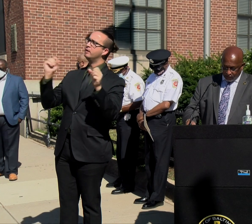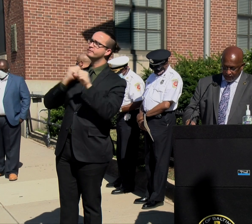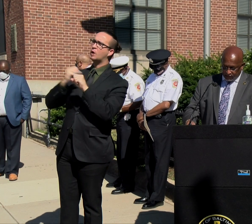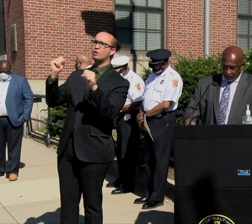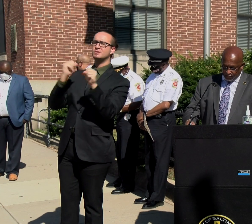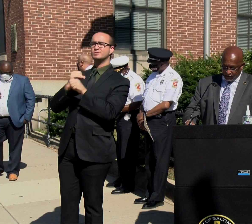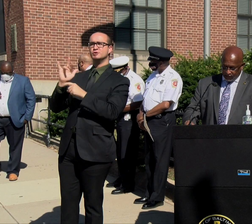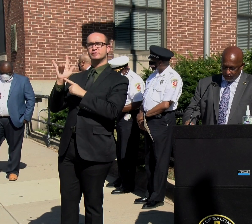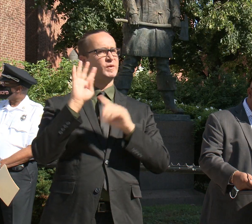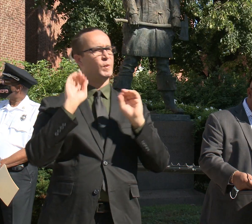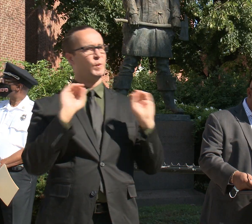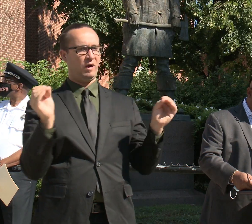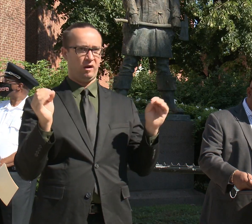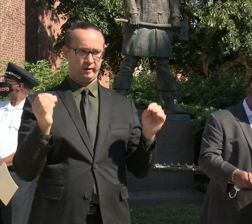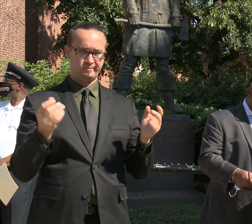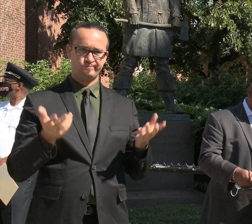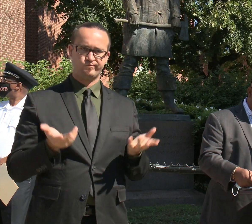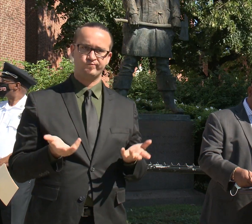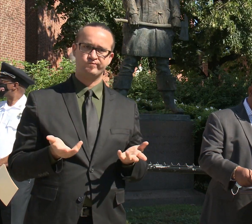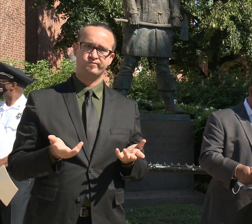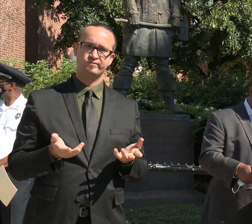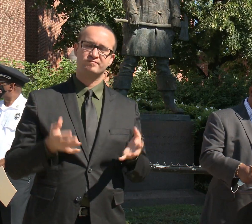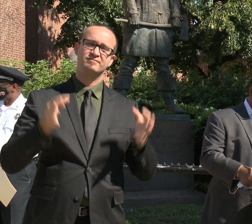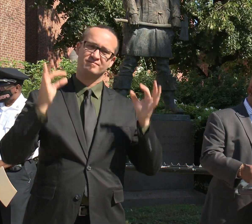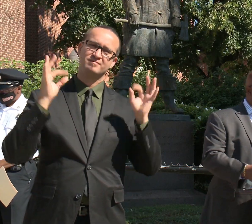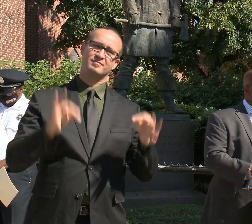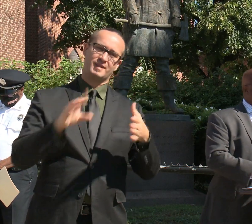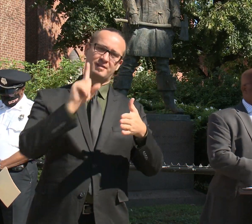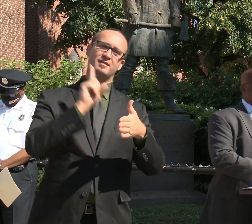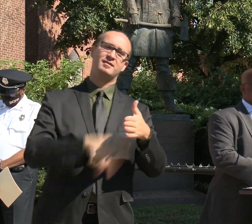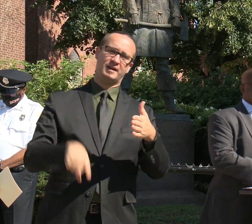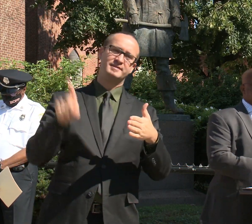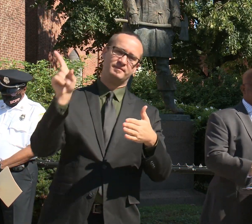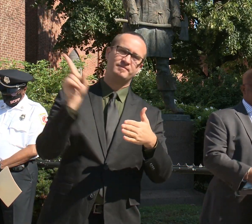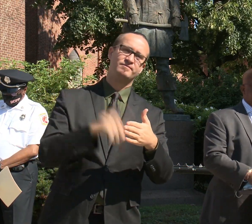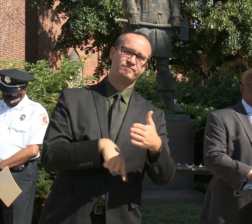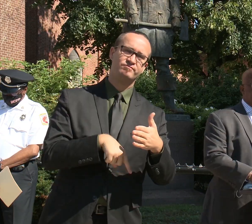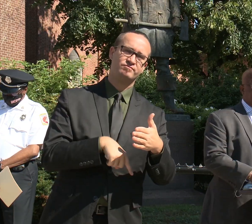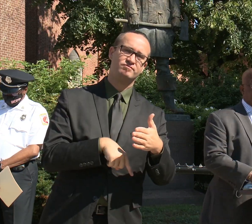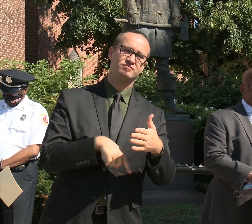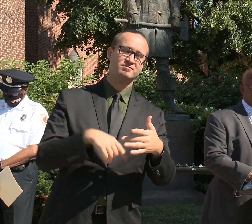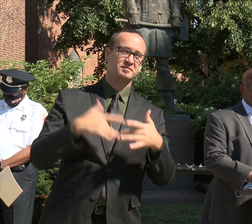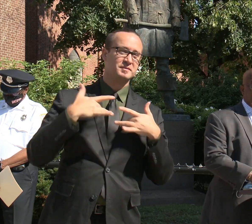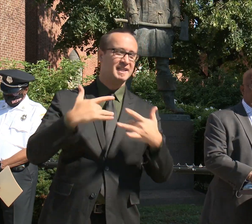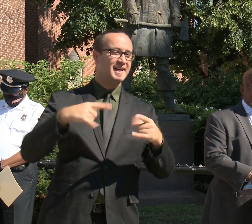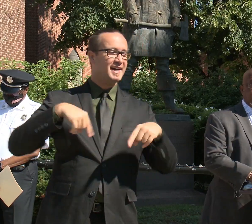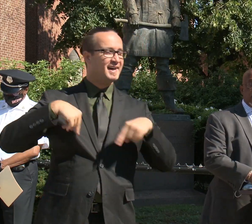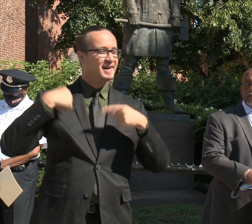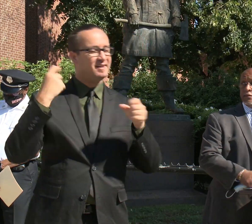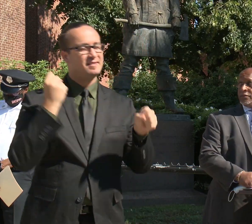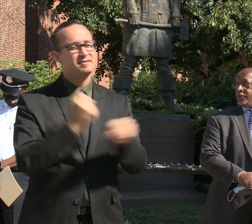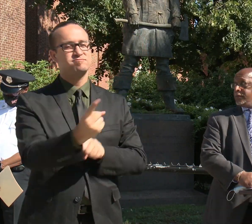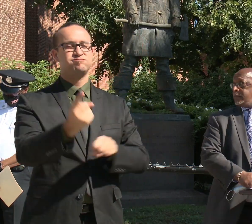4th of July celebration that's put on each year by the Baltimore Office of Promotion and the Arts.